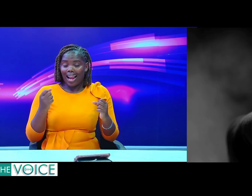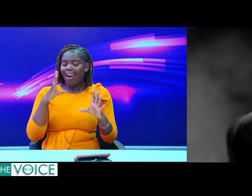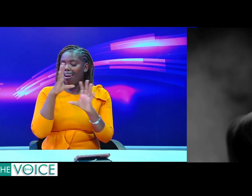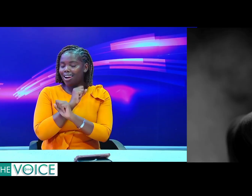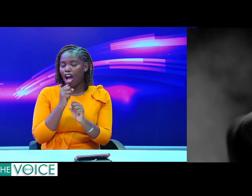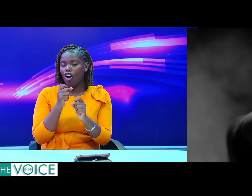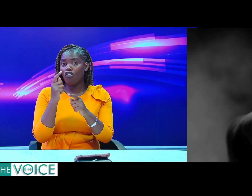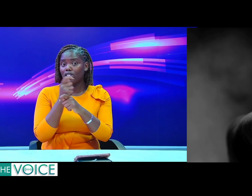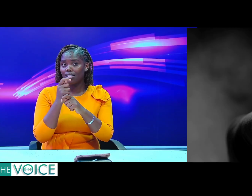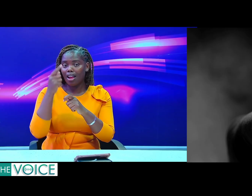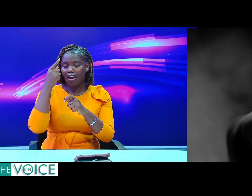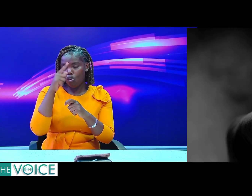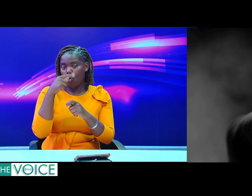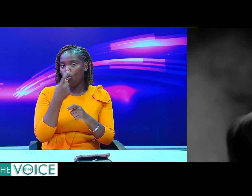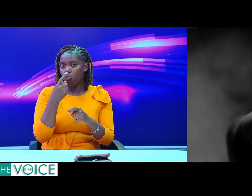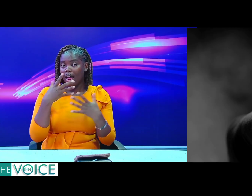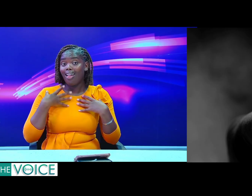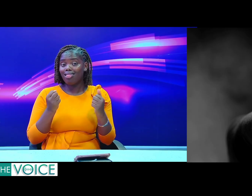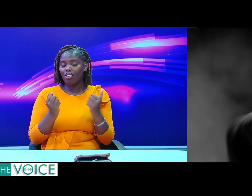Hindrance towards reporting.